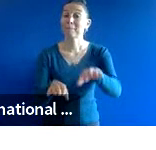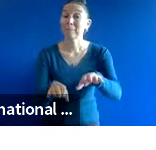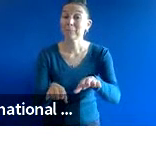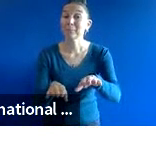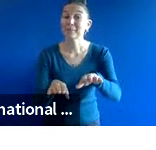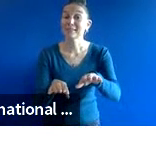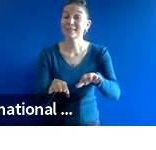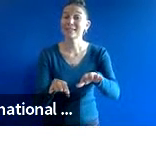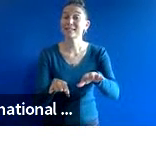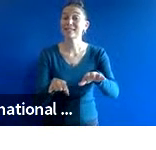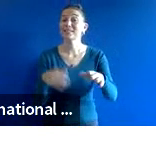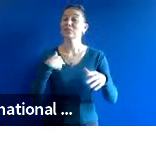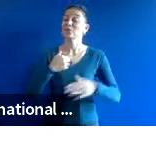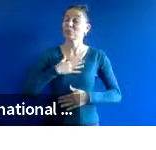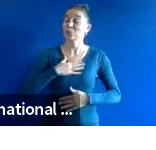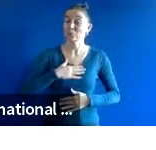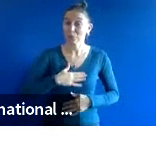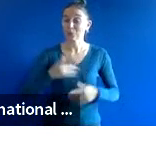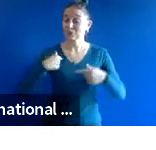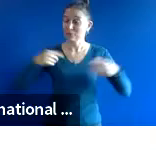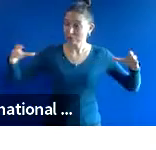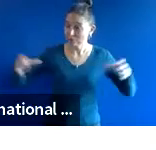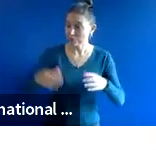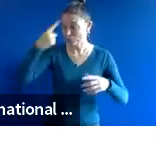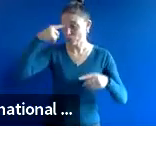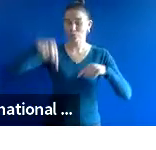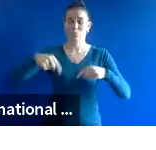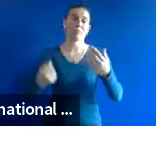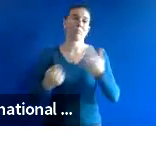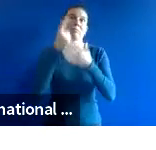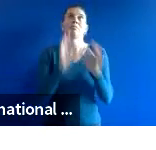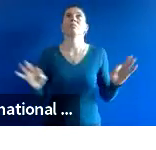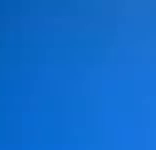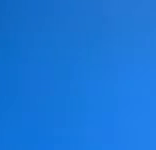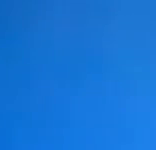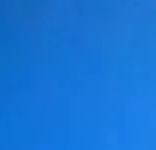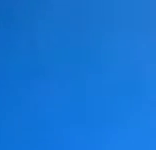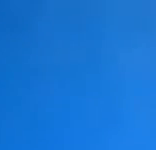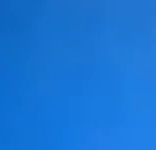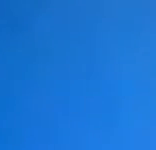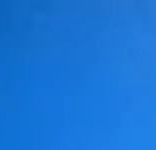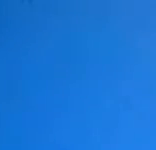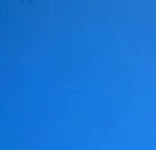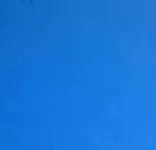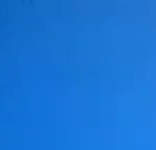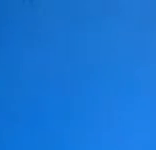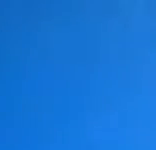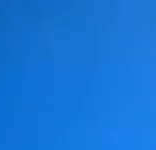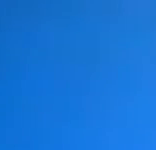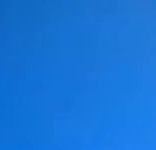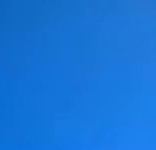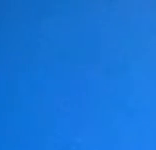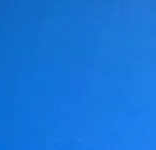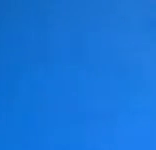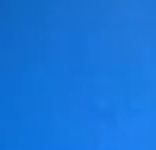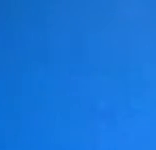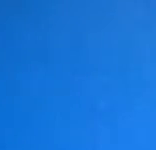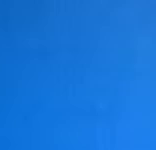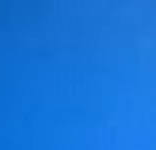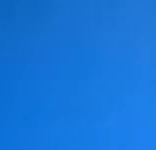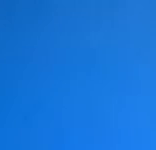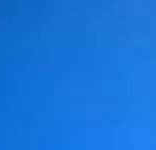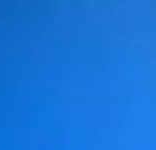connected with all of you on this important topic. That's, I think, in a nutshell, the main